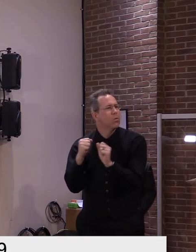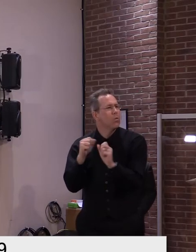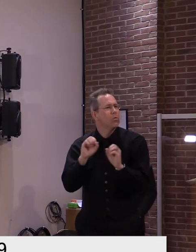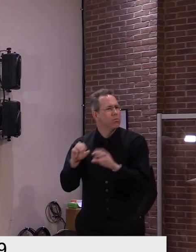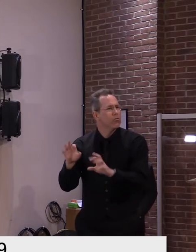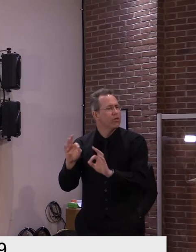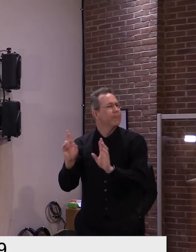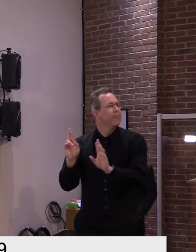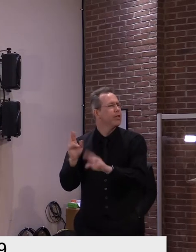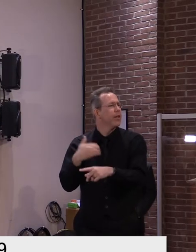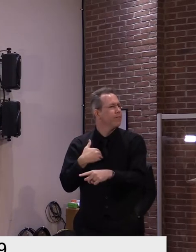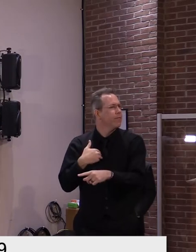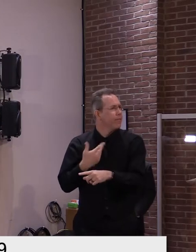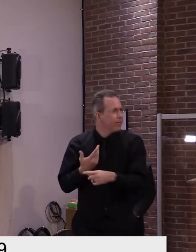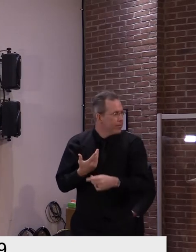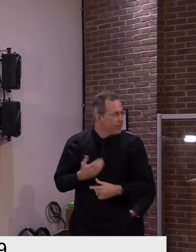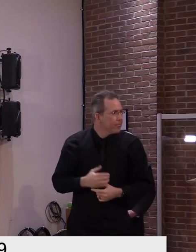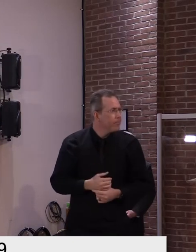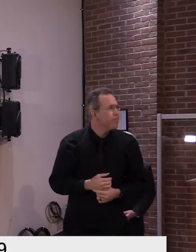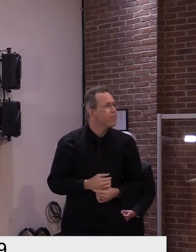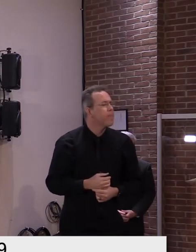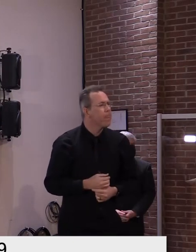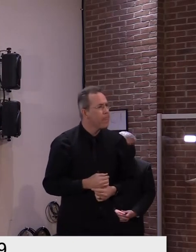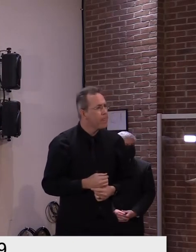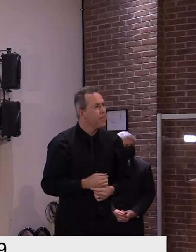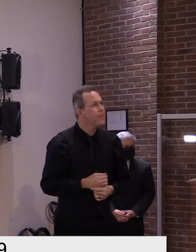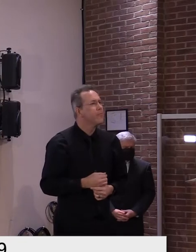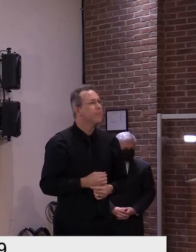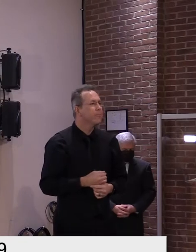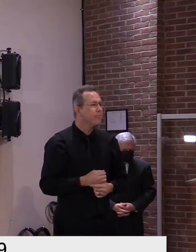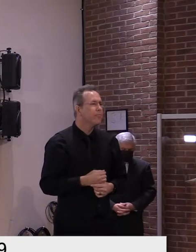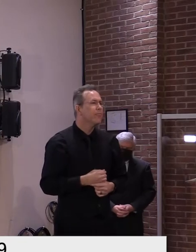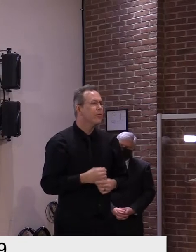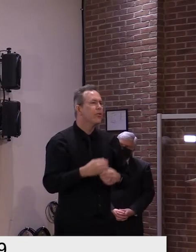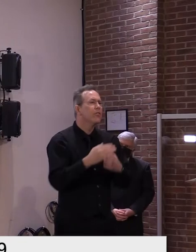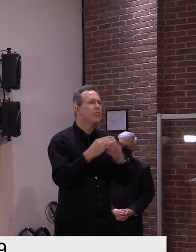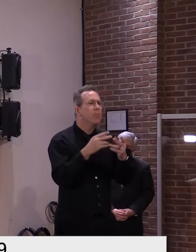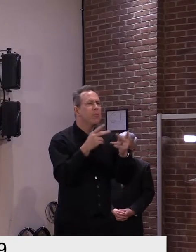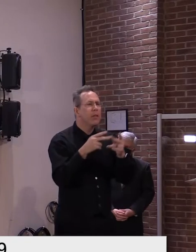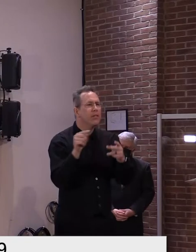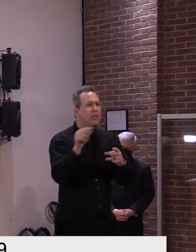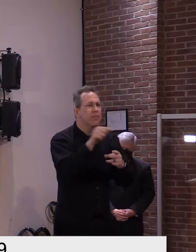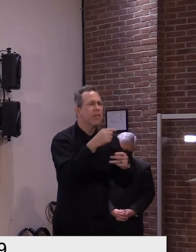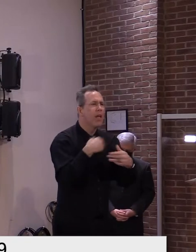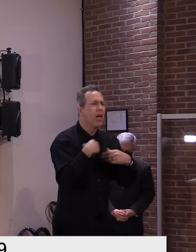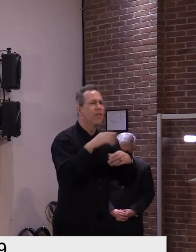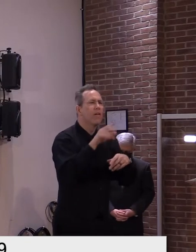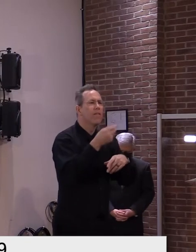our partners are using across the state that do have Pfizer consistently.